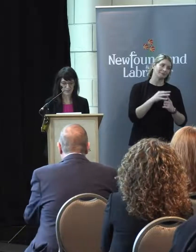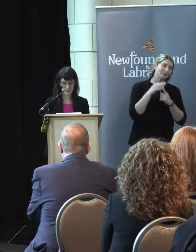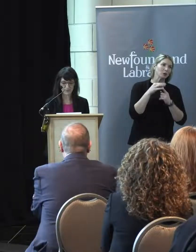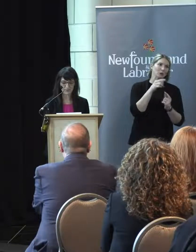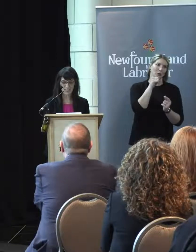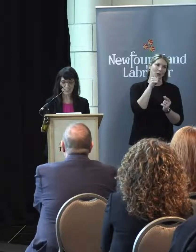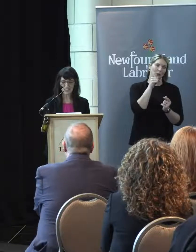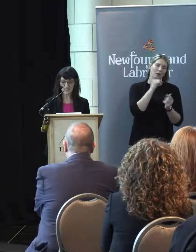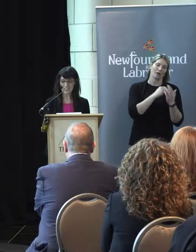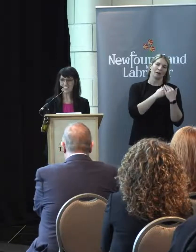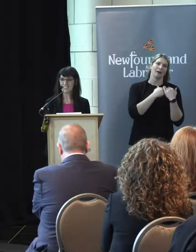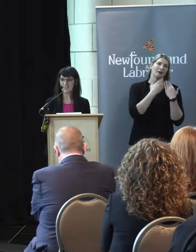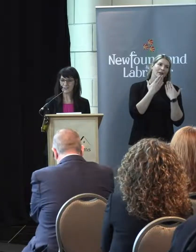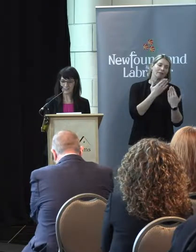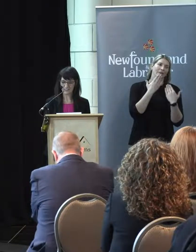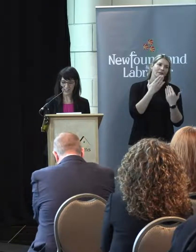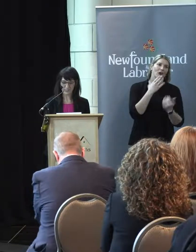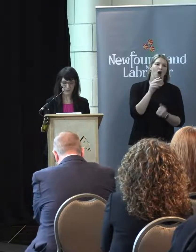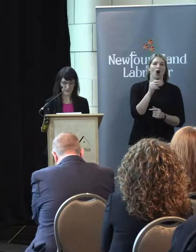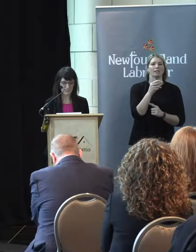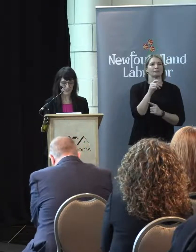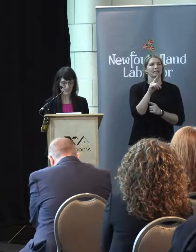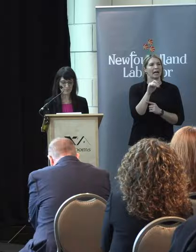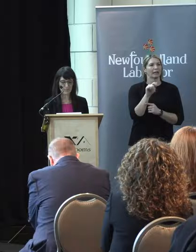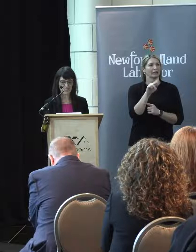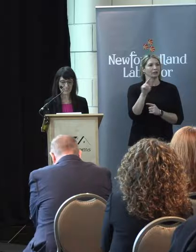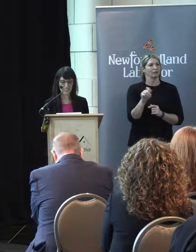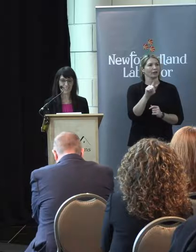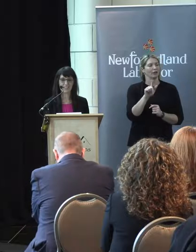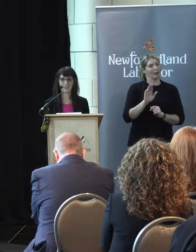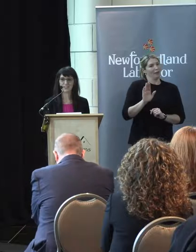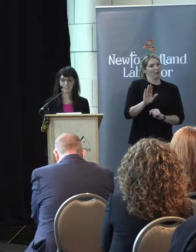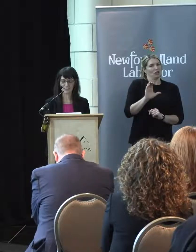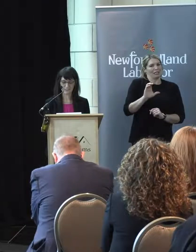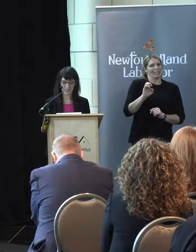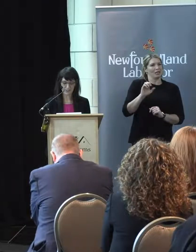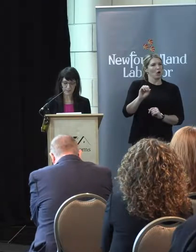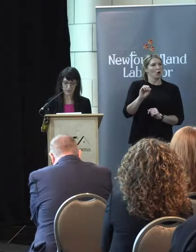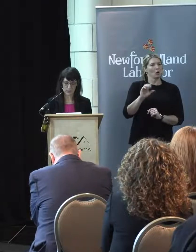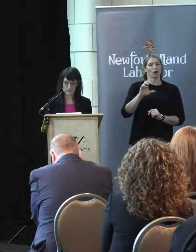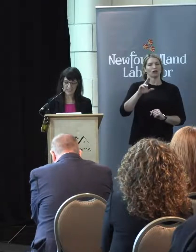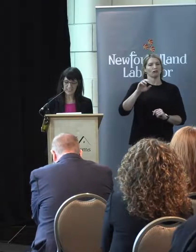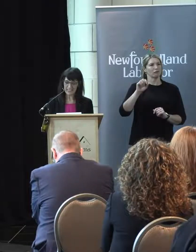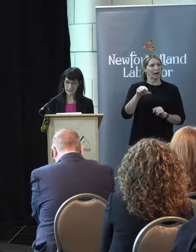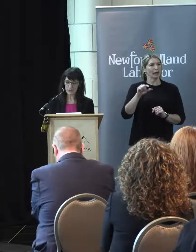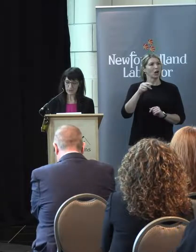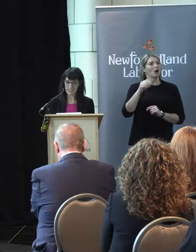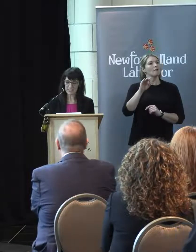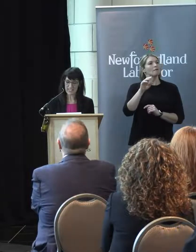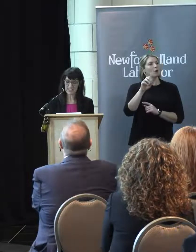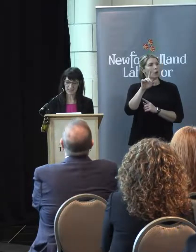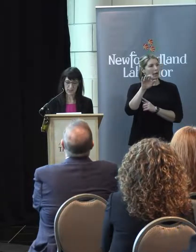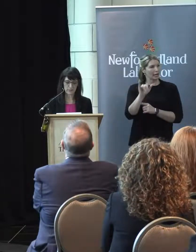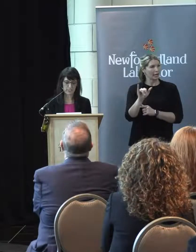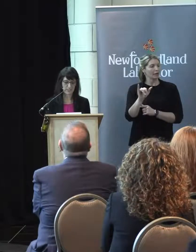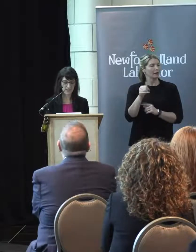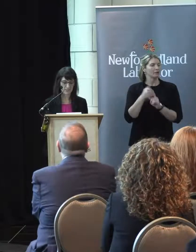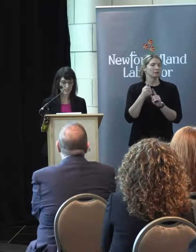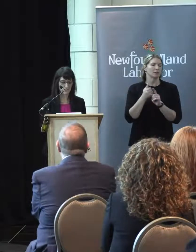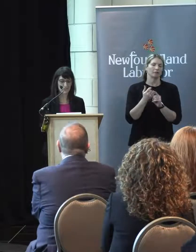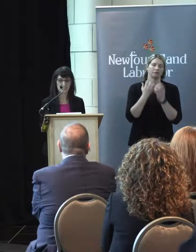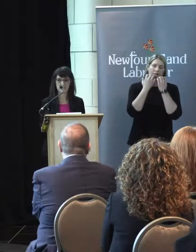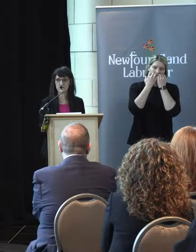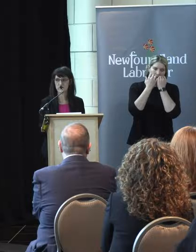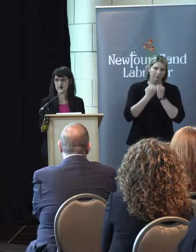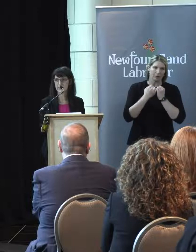Newfoundland and Labrador. Their CEO, Craig Foley, certainly played a critical leadership role in the process and development